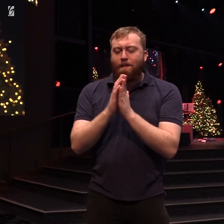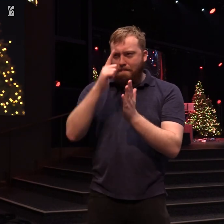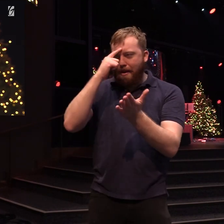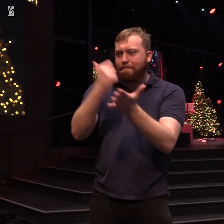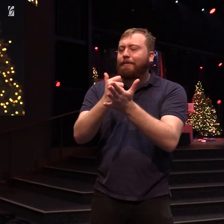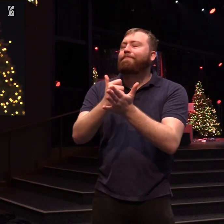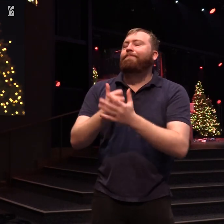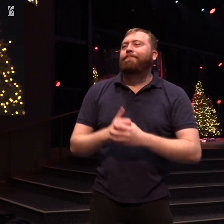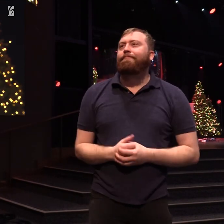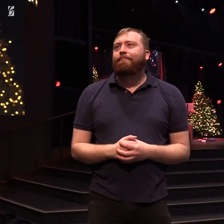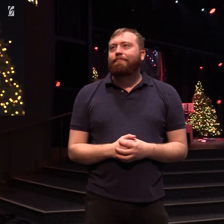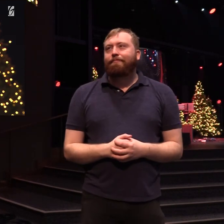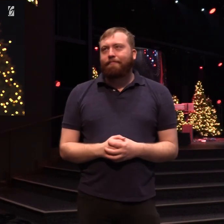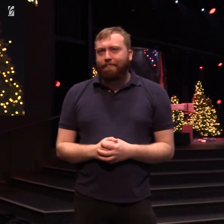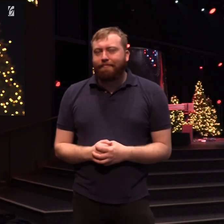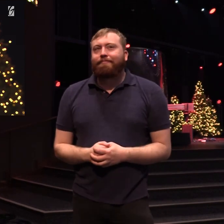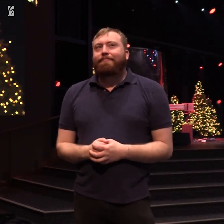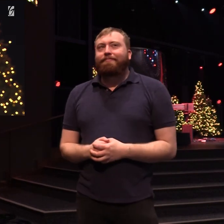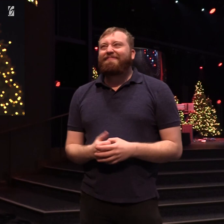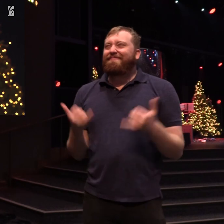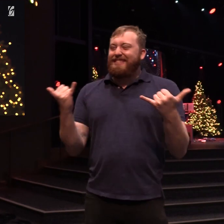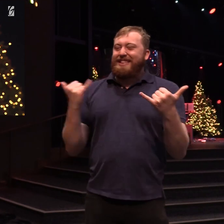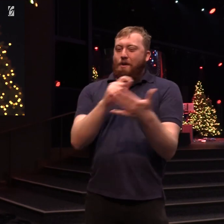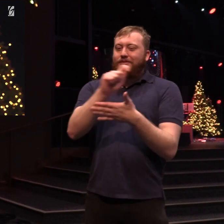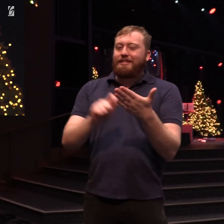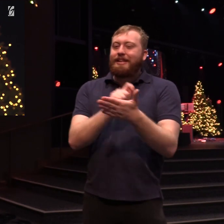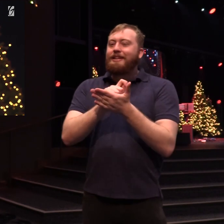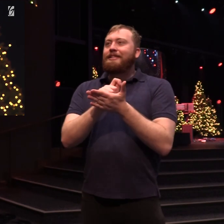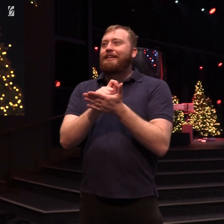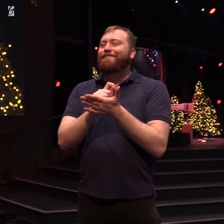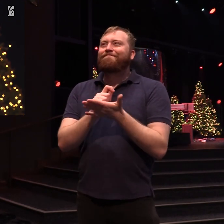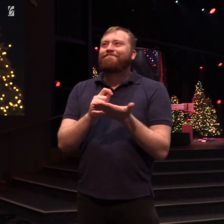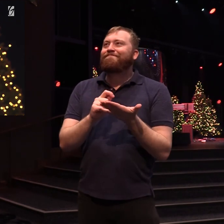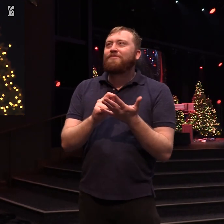Amen. 'Tis the season to be looking.